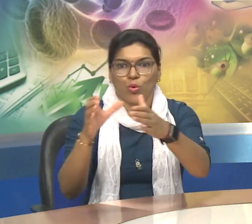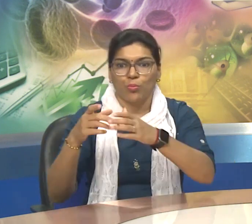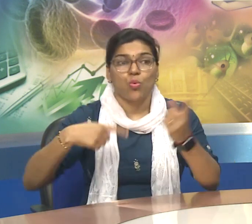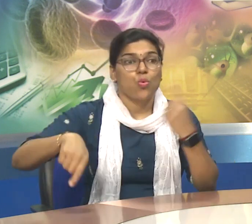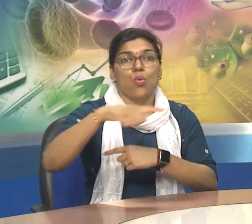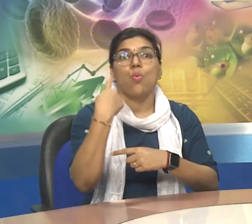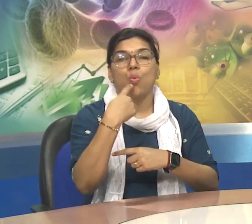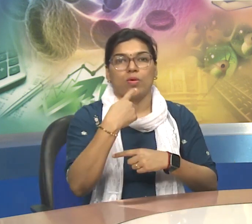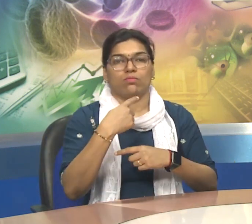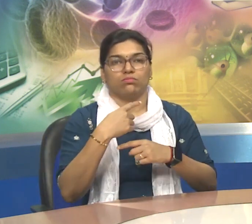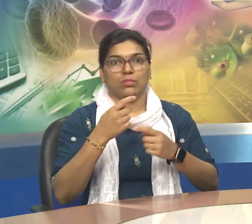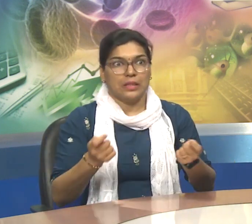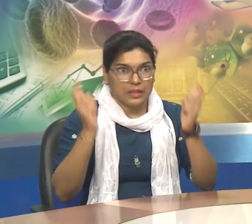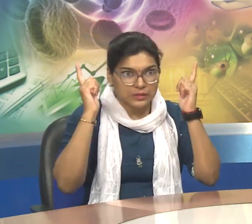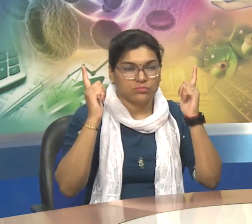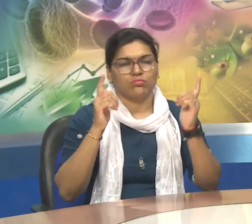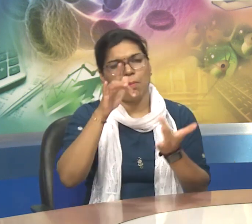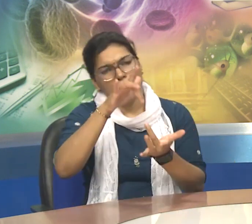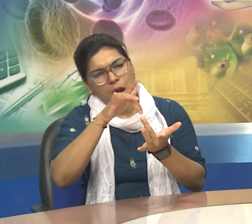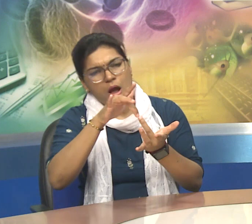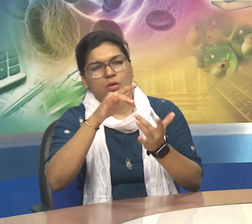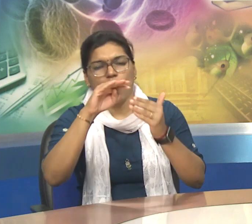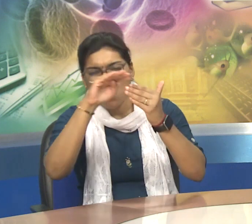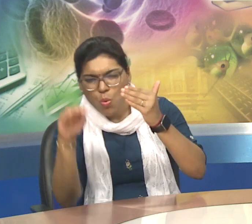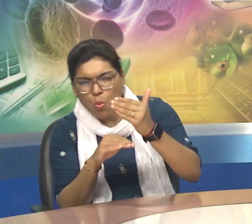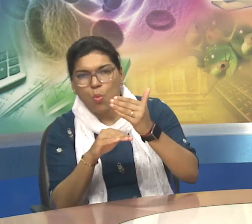There are different castes such as